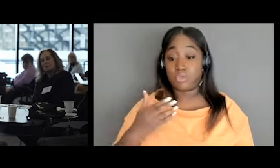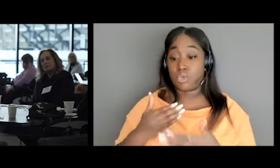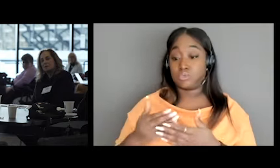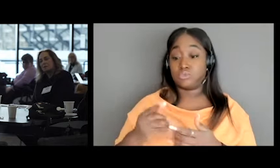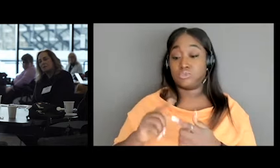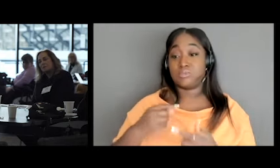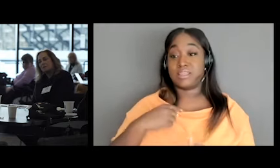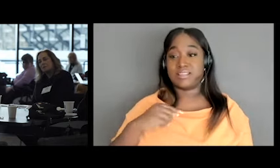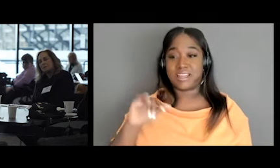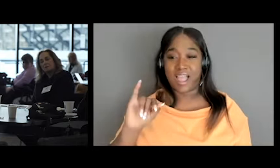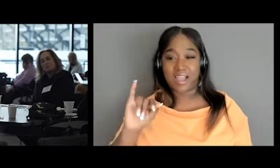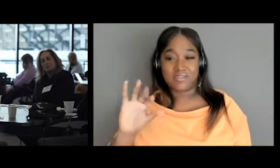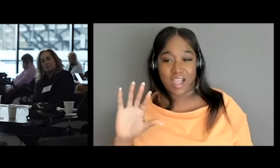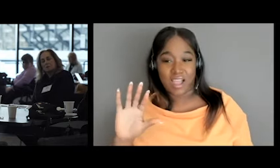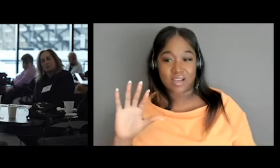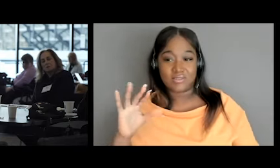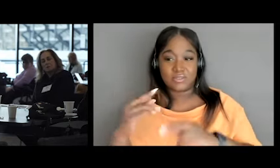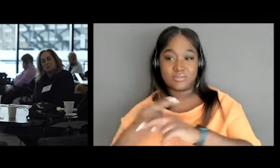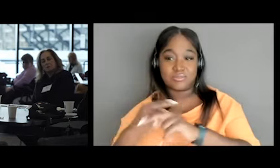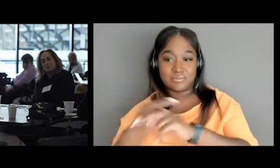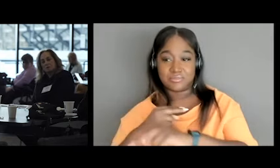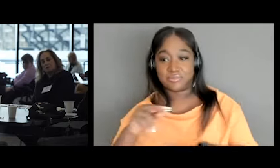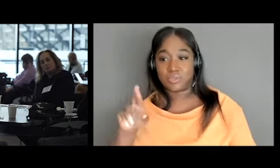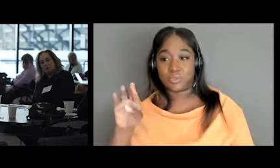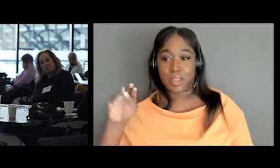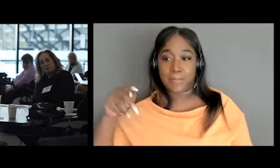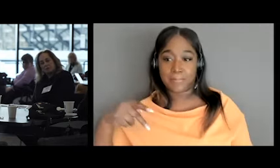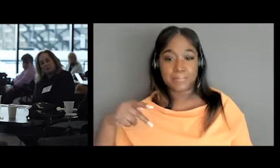So I think, another specific example would be